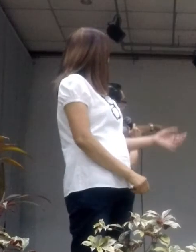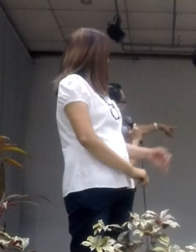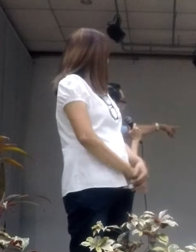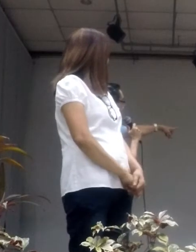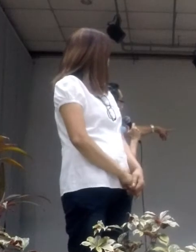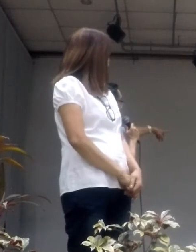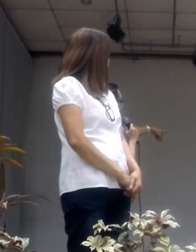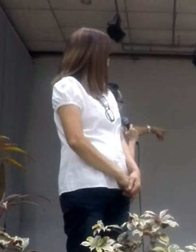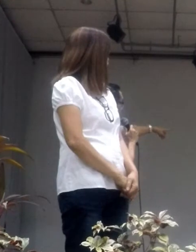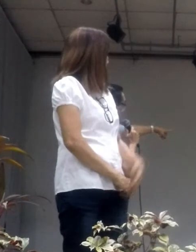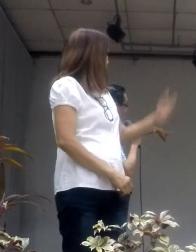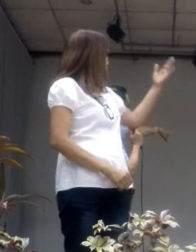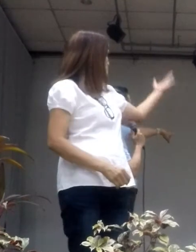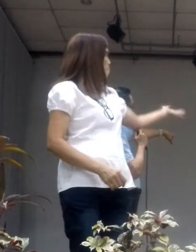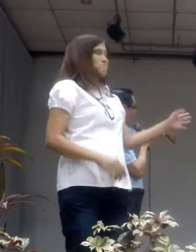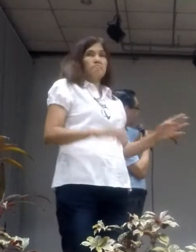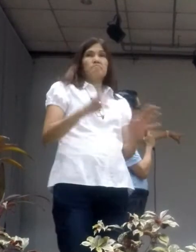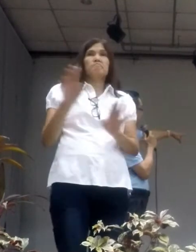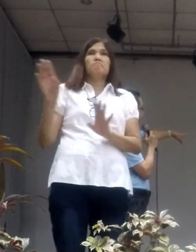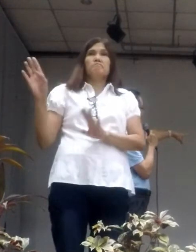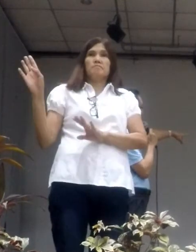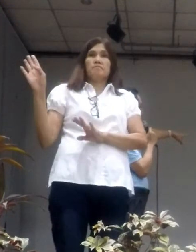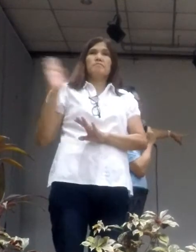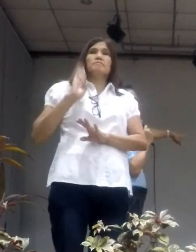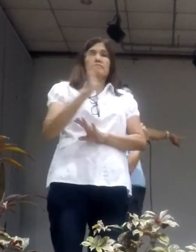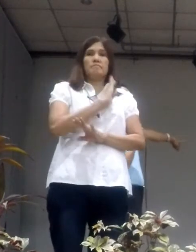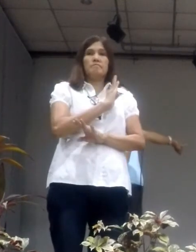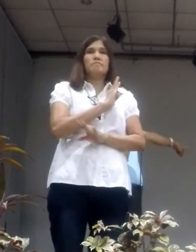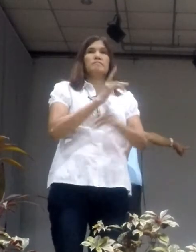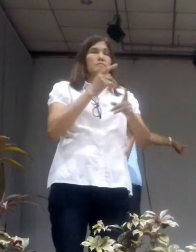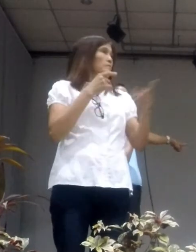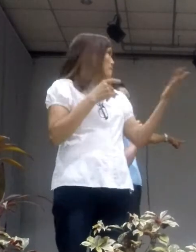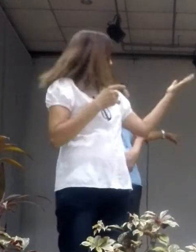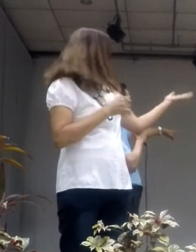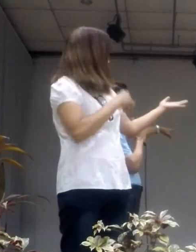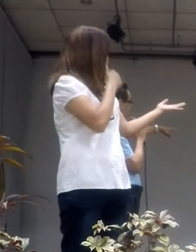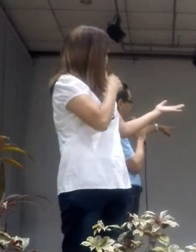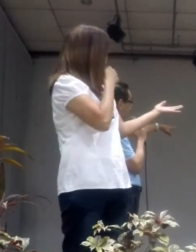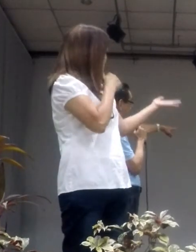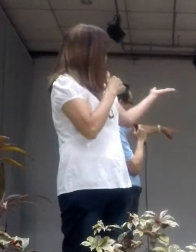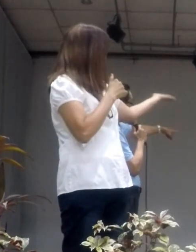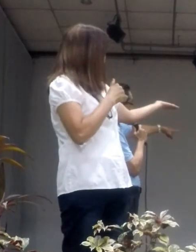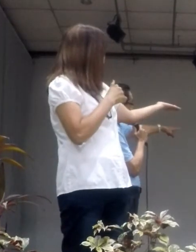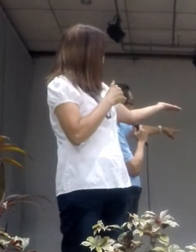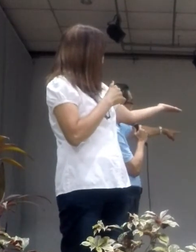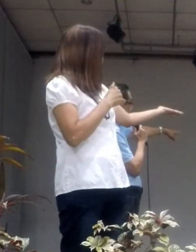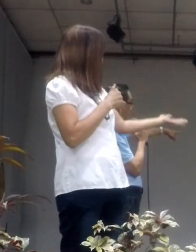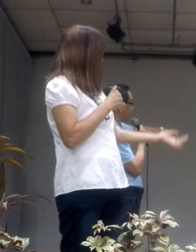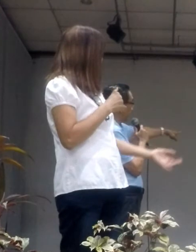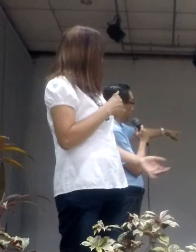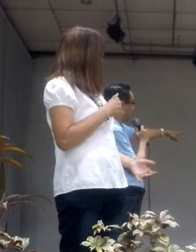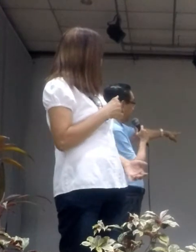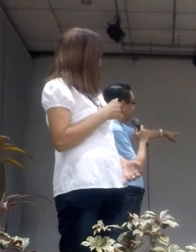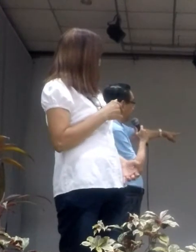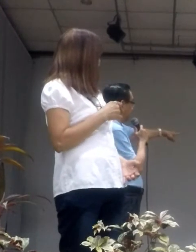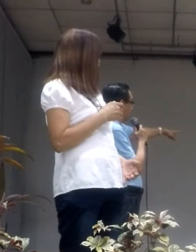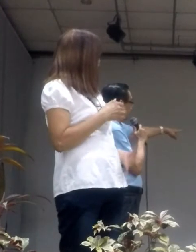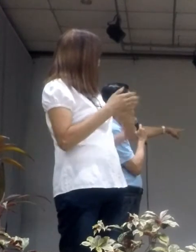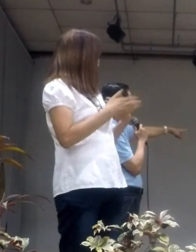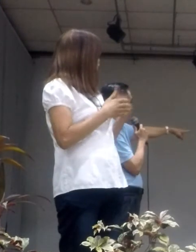These are the Board of Trustees. Rosana Ordaneta is the lady at the seated in front, at the